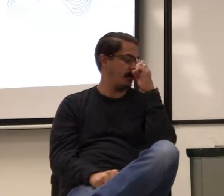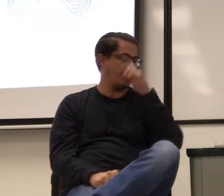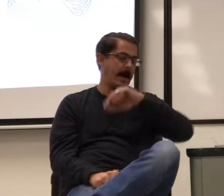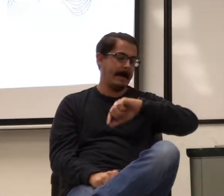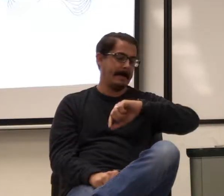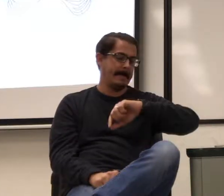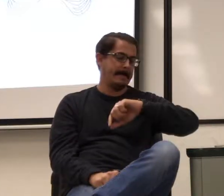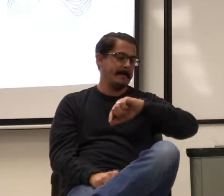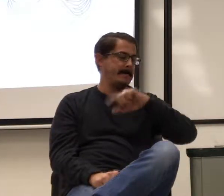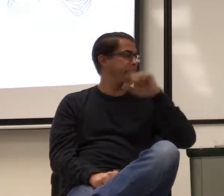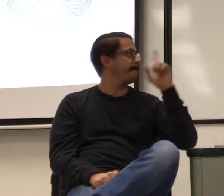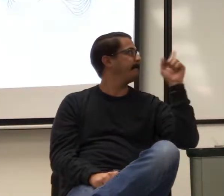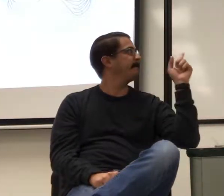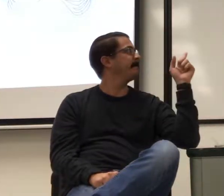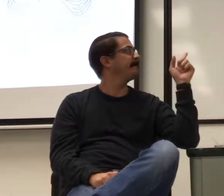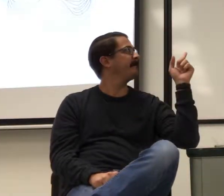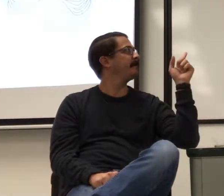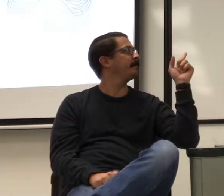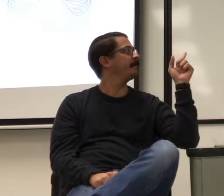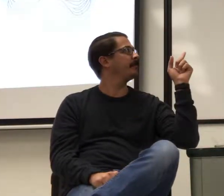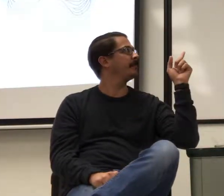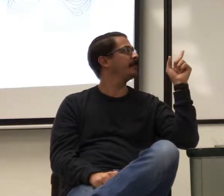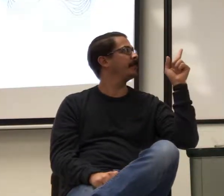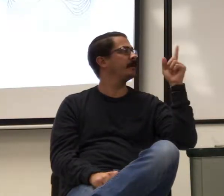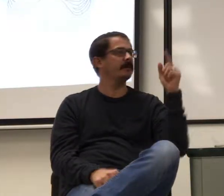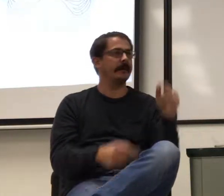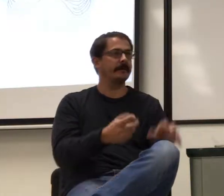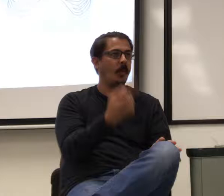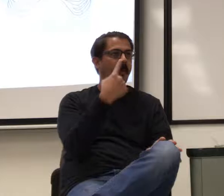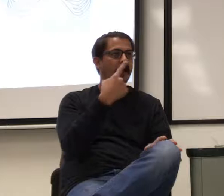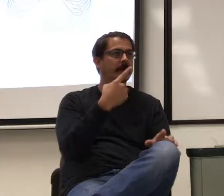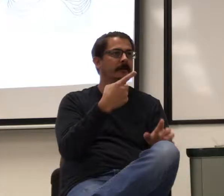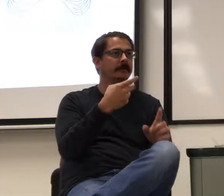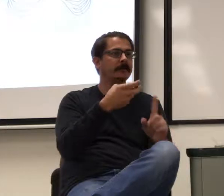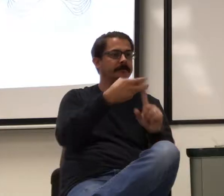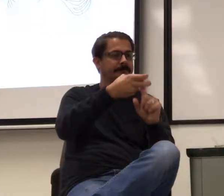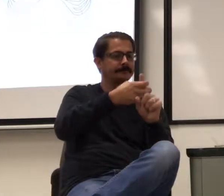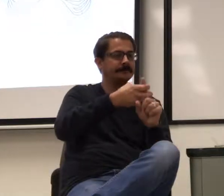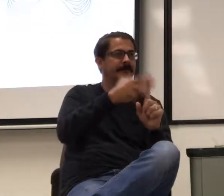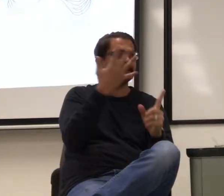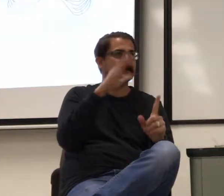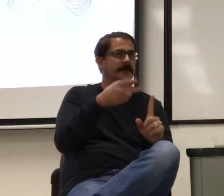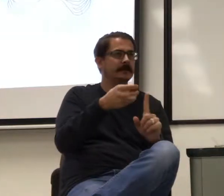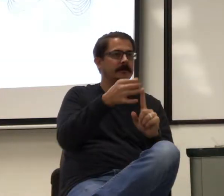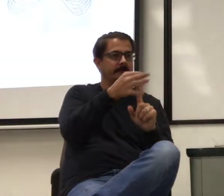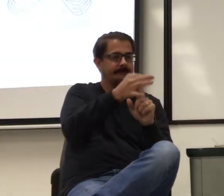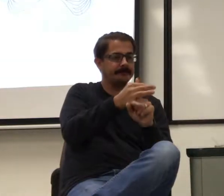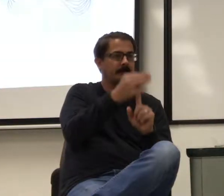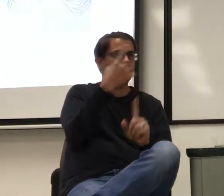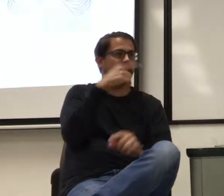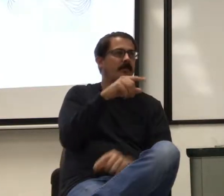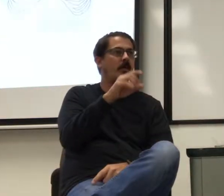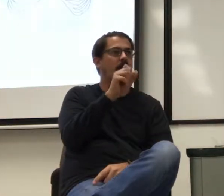and kind of like that can accommodate, you know, maybe one finger. Okay, that's all we're talking about here for your